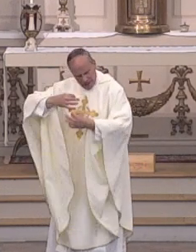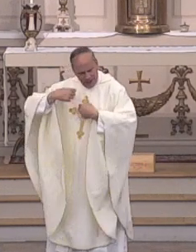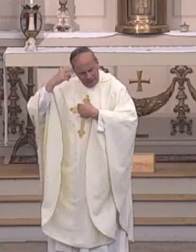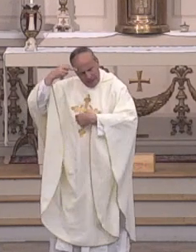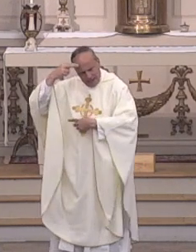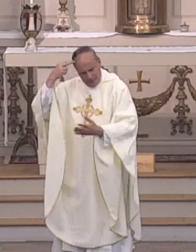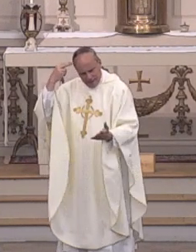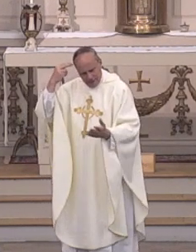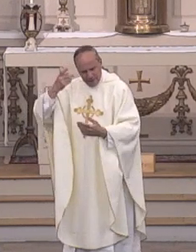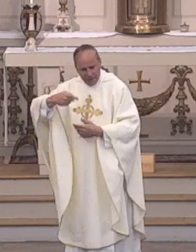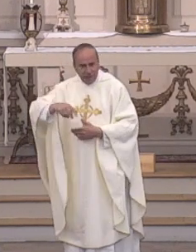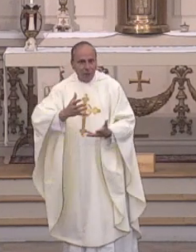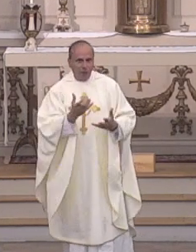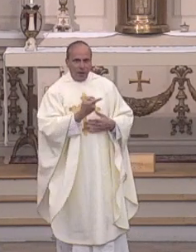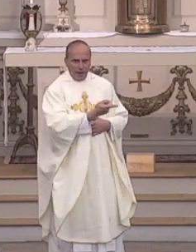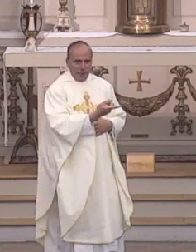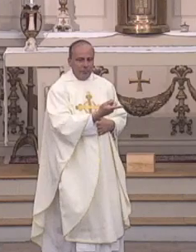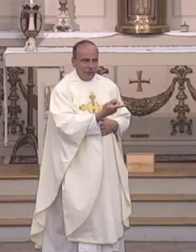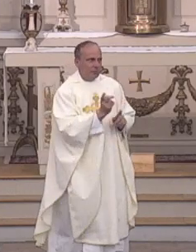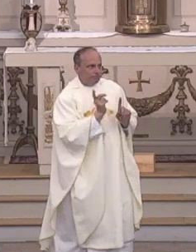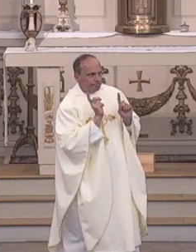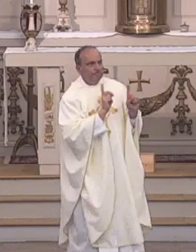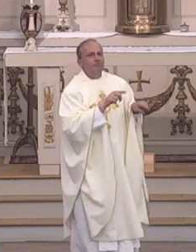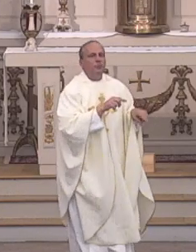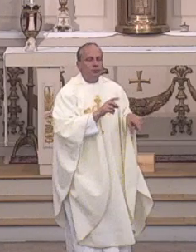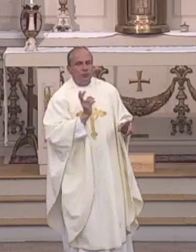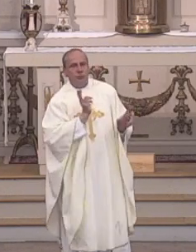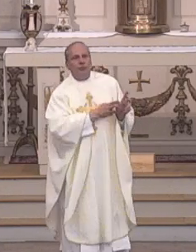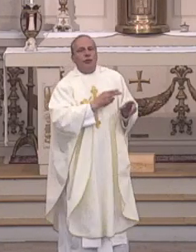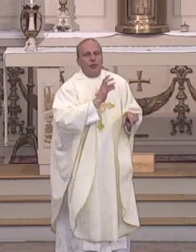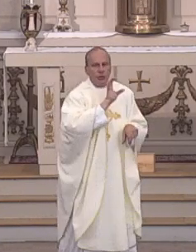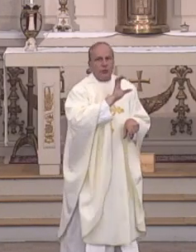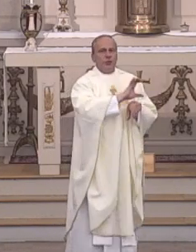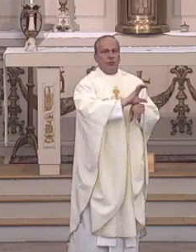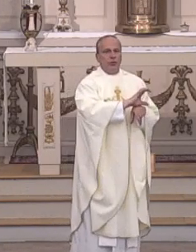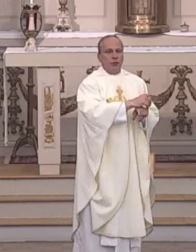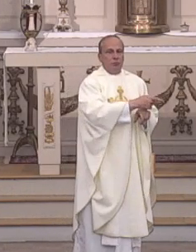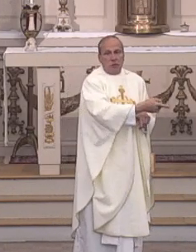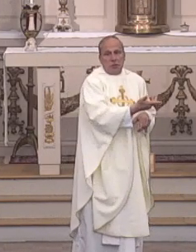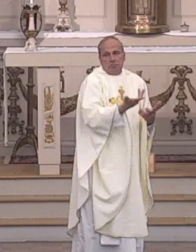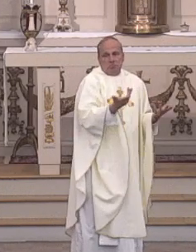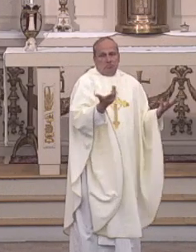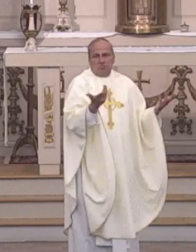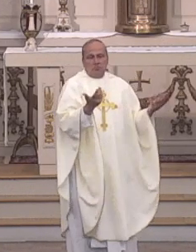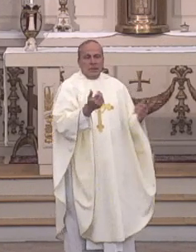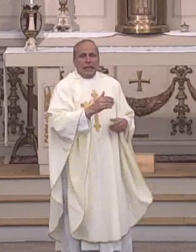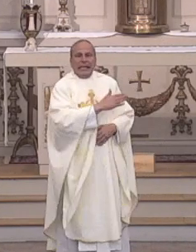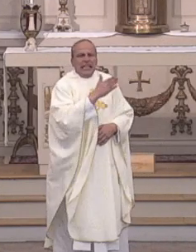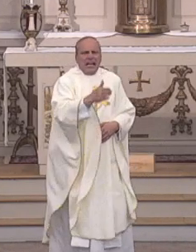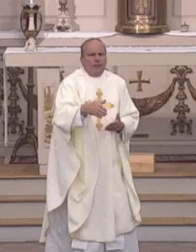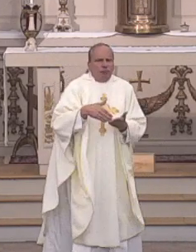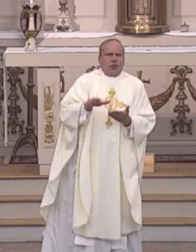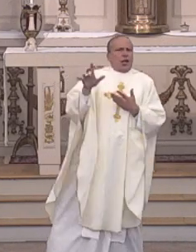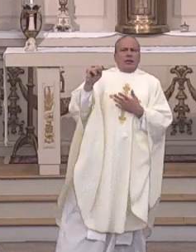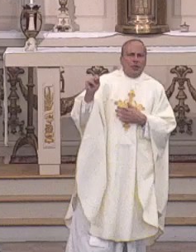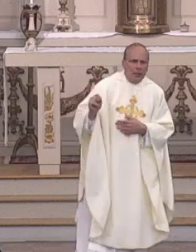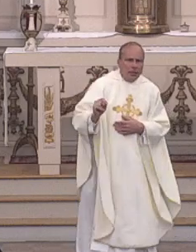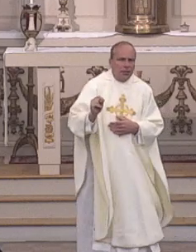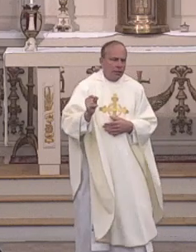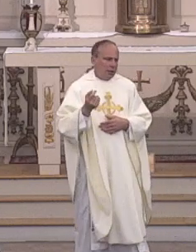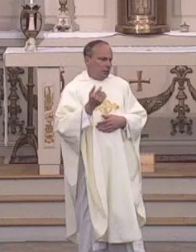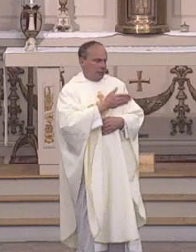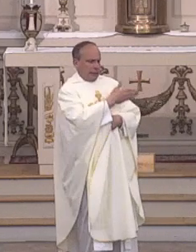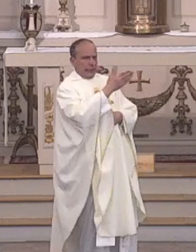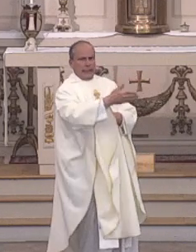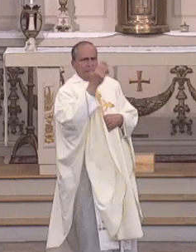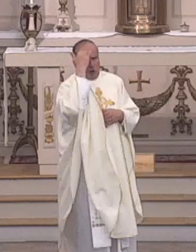his grandchildren had a strong Catholic faith, and they really wanted him to share that faith too and to go to church. And he had